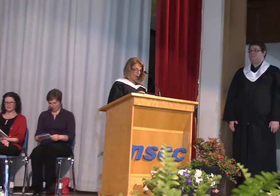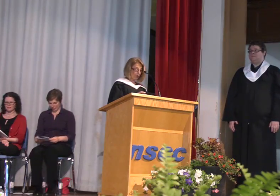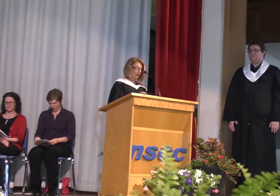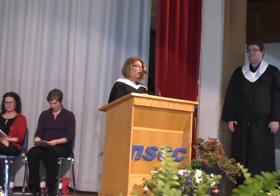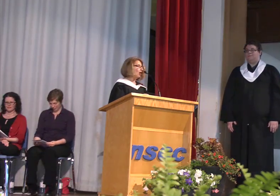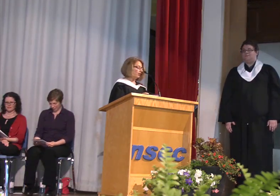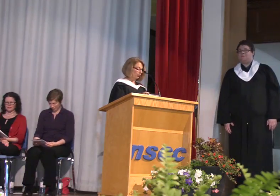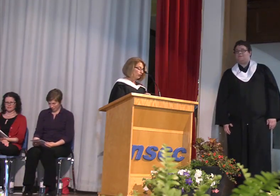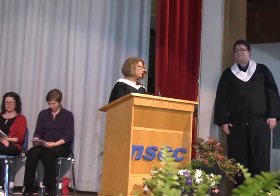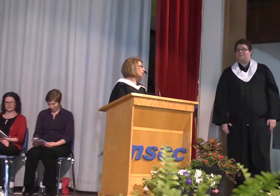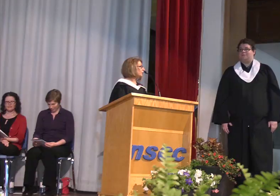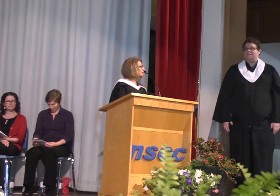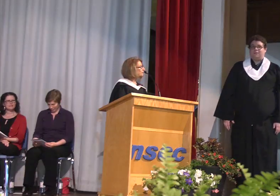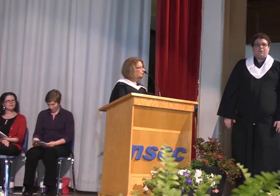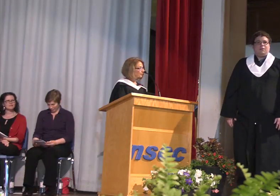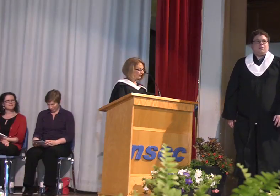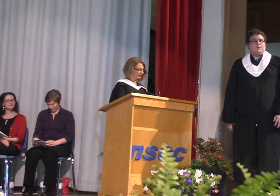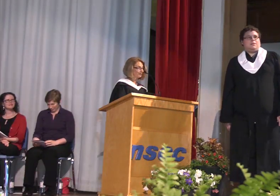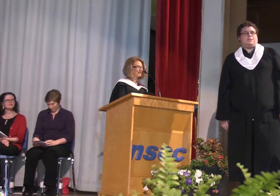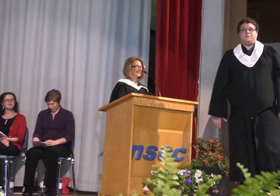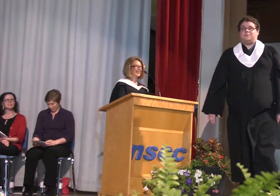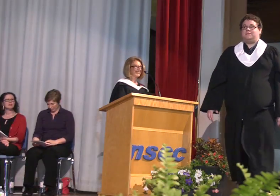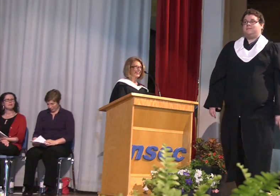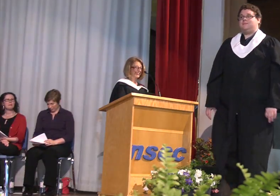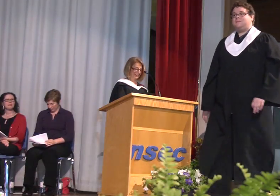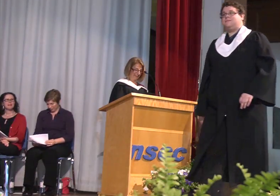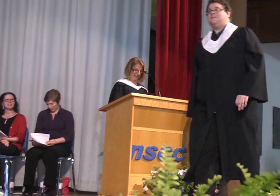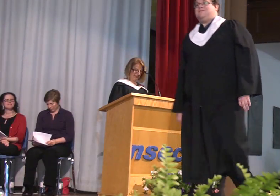Scott Byrne, honors.